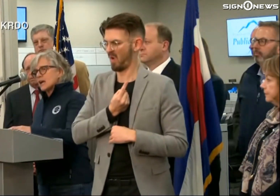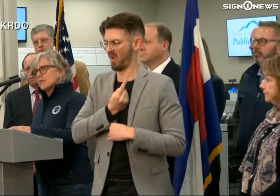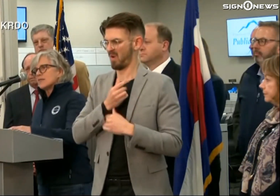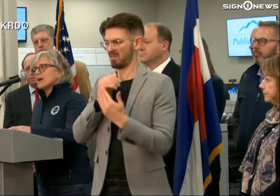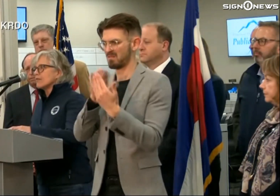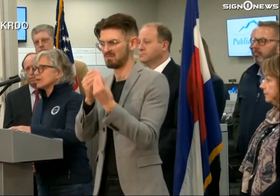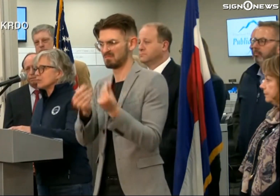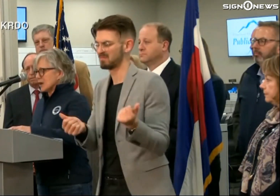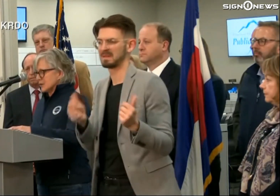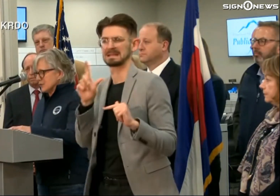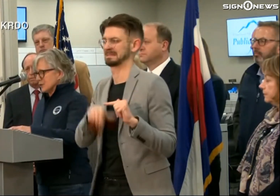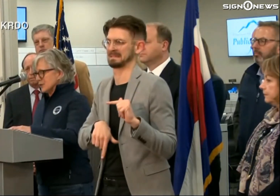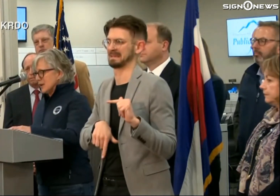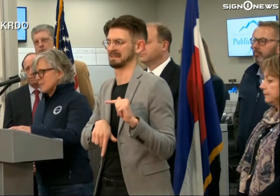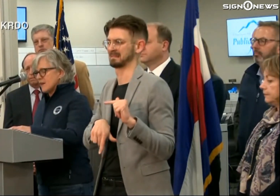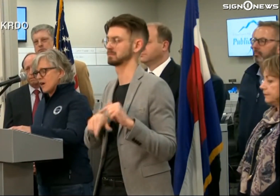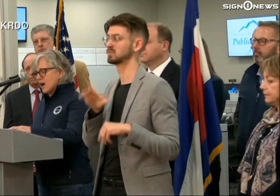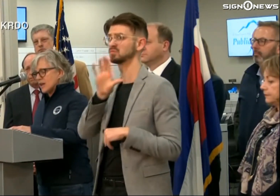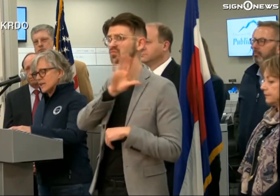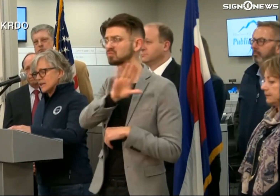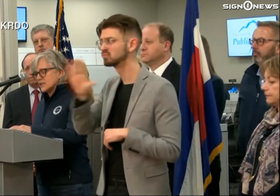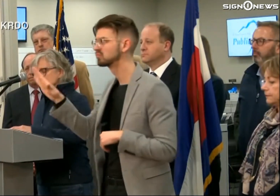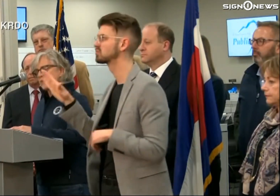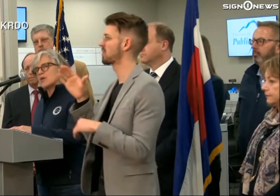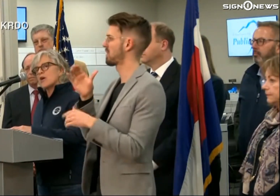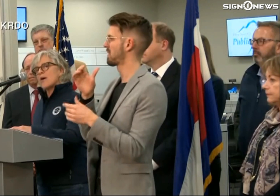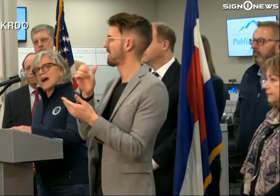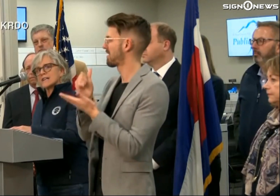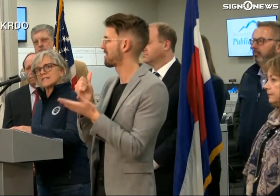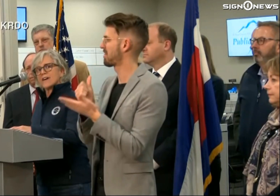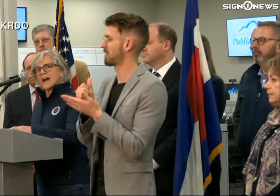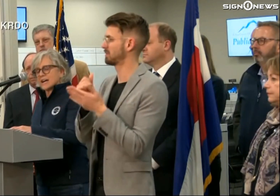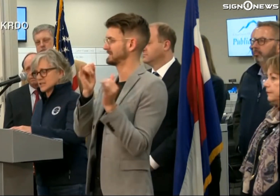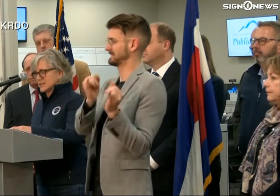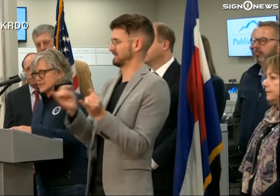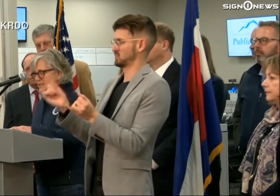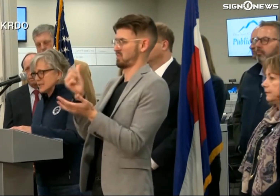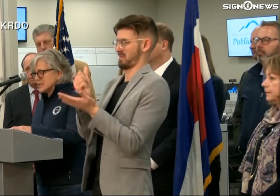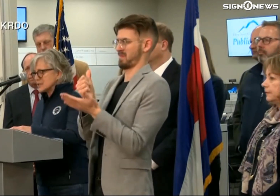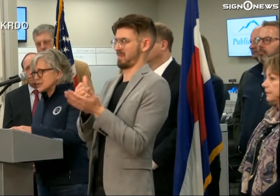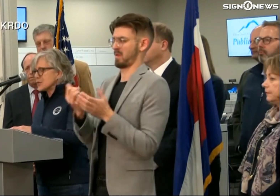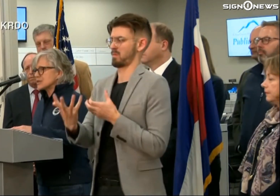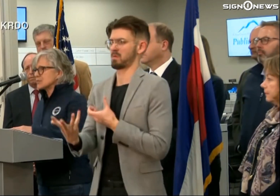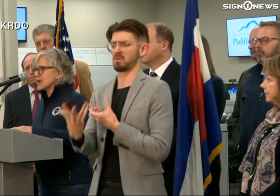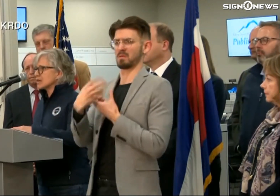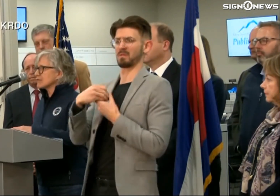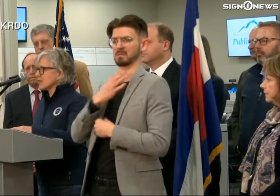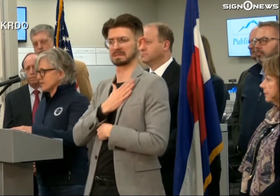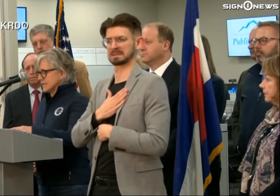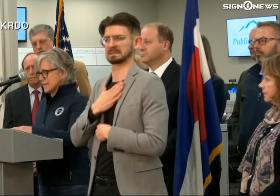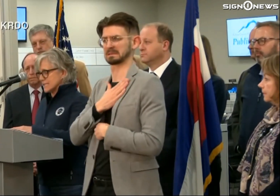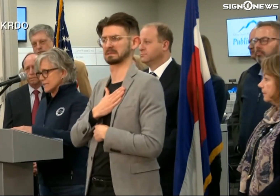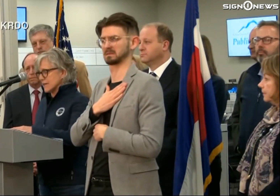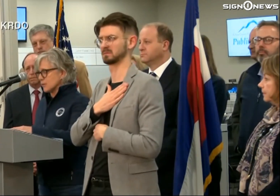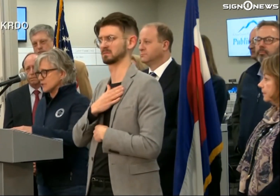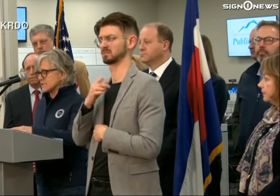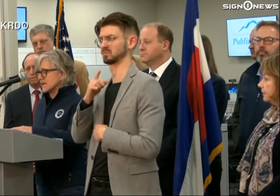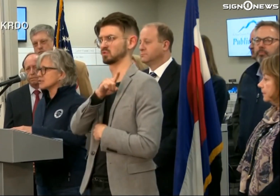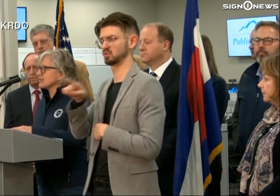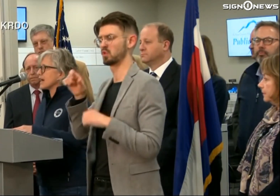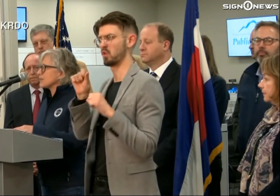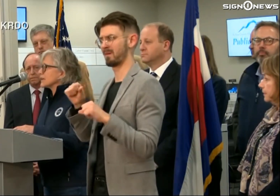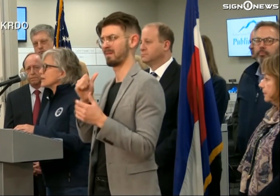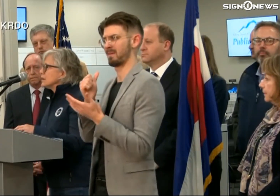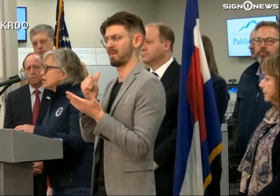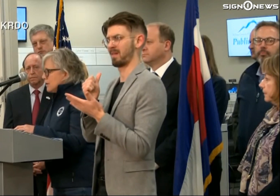need the help of every one of you. Above all, it is your proactive actions to slow the spread of COVID-19 that will